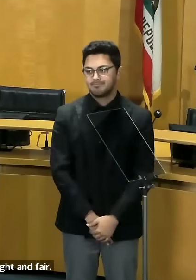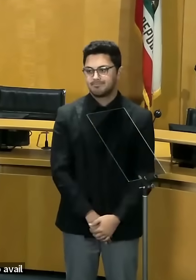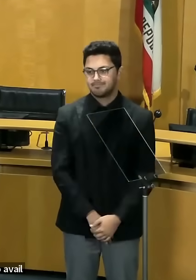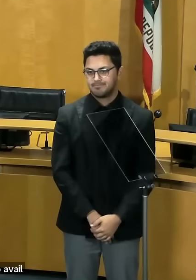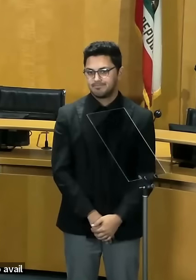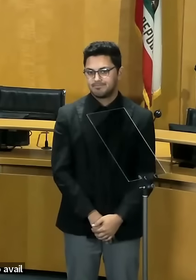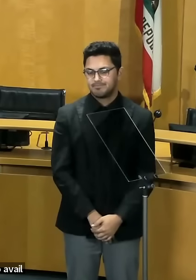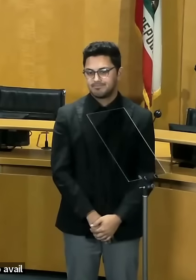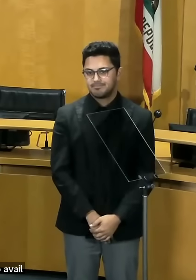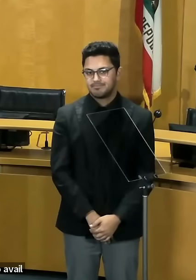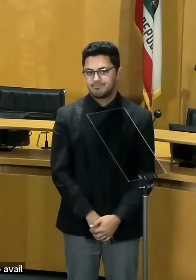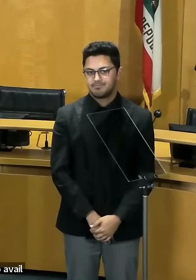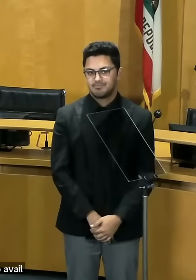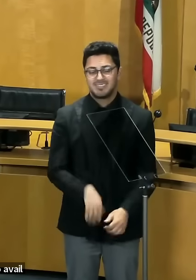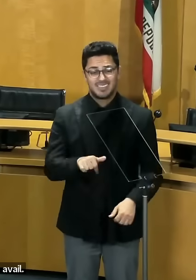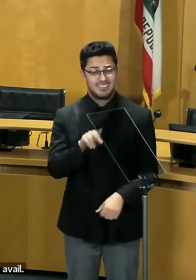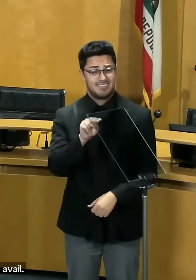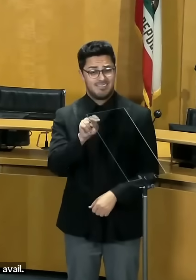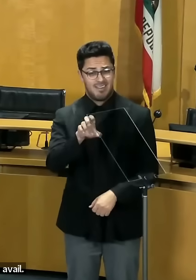This NECCOM